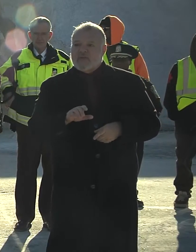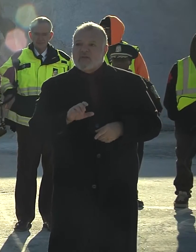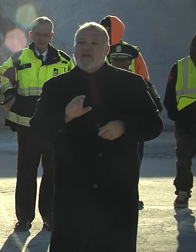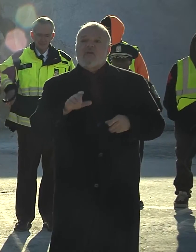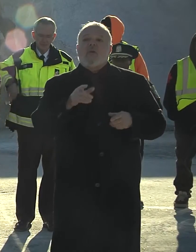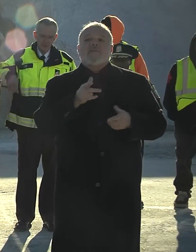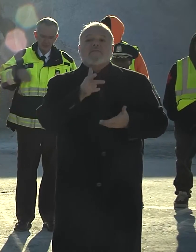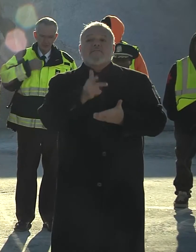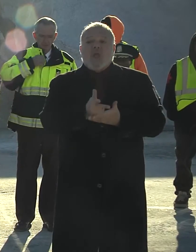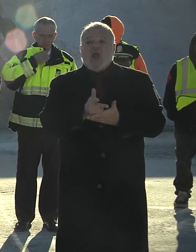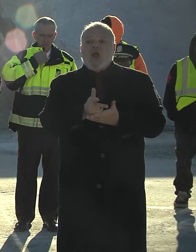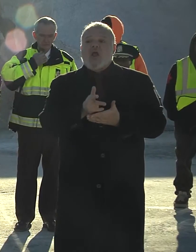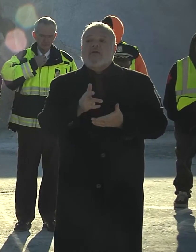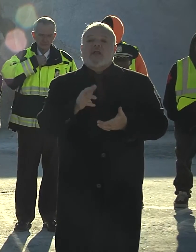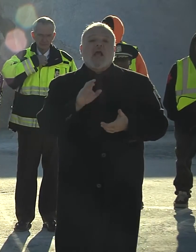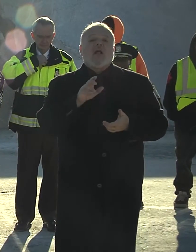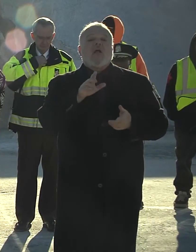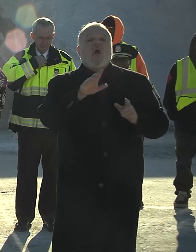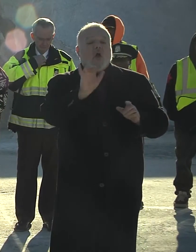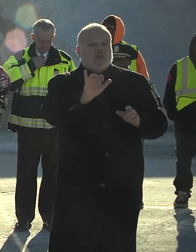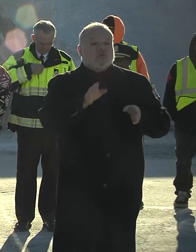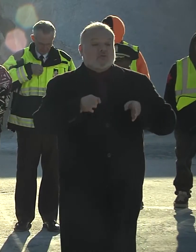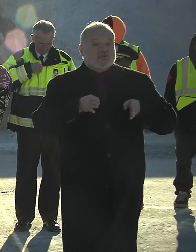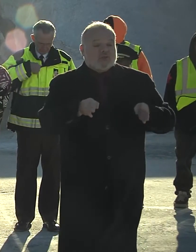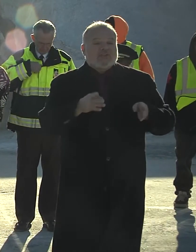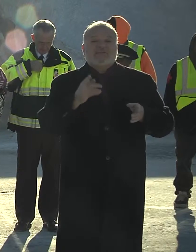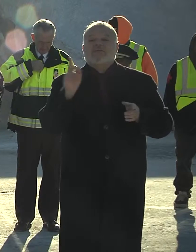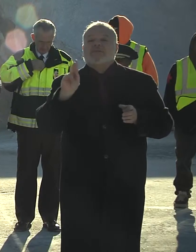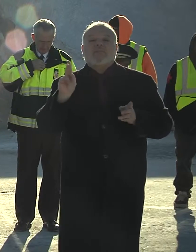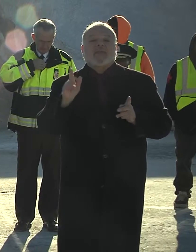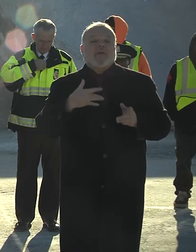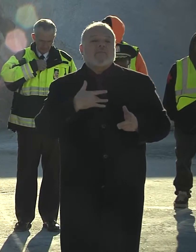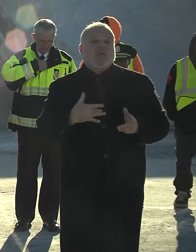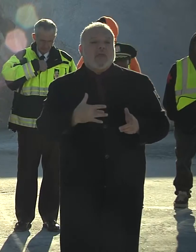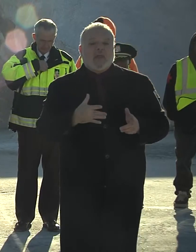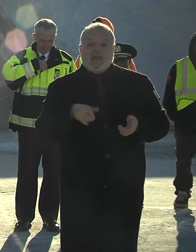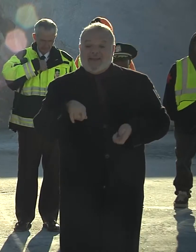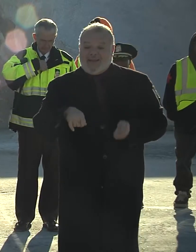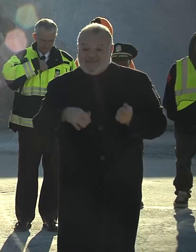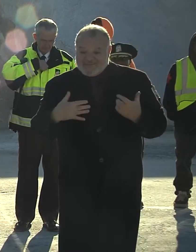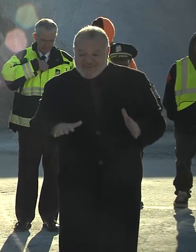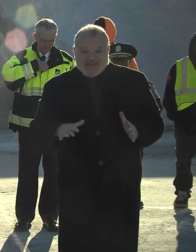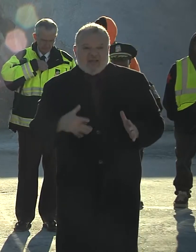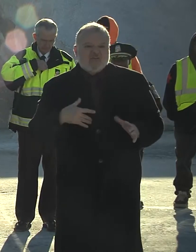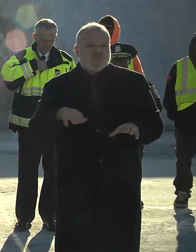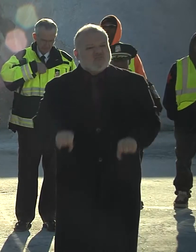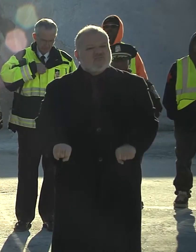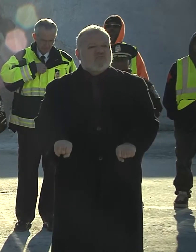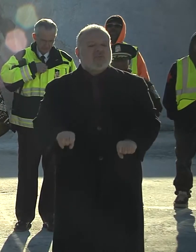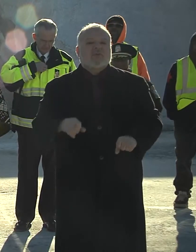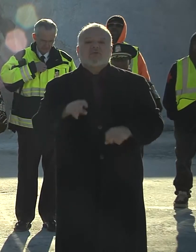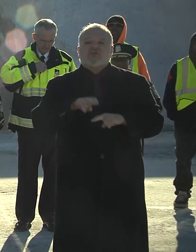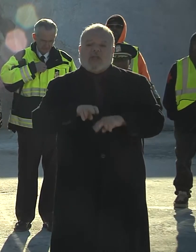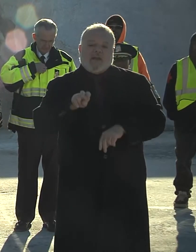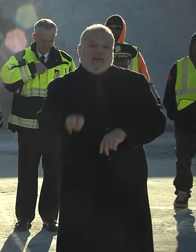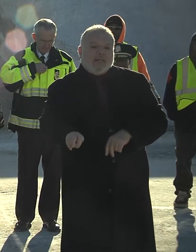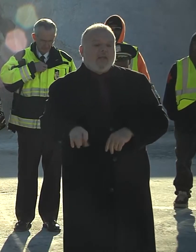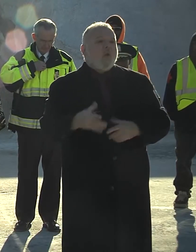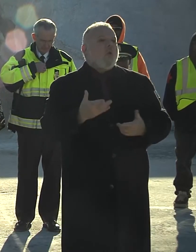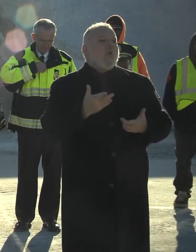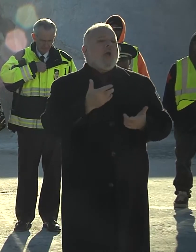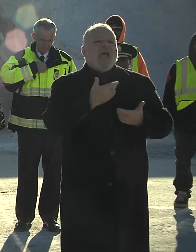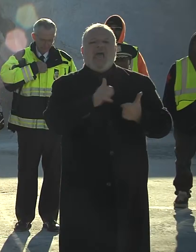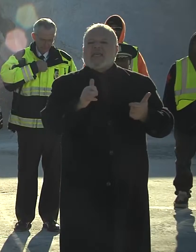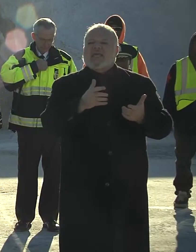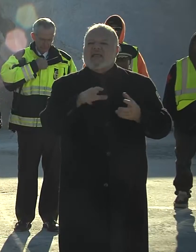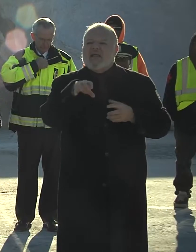Now, some exciting news. The Cabinet of Community Engagement's Office of Civic Organizing is thrilled to have launched their Civic Power